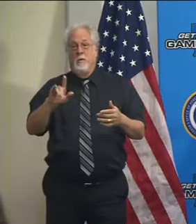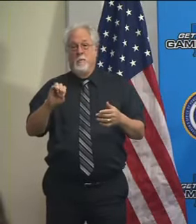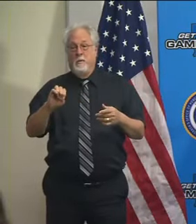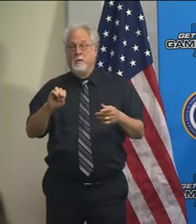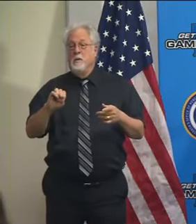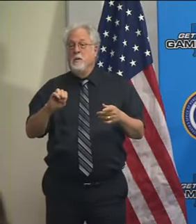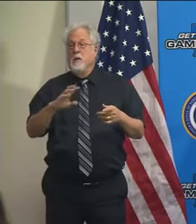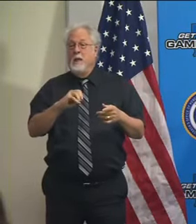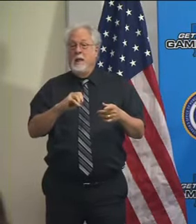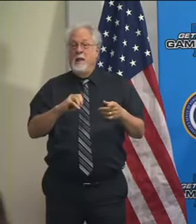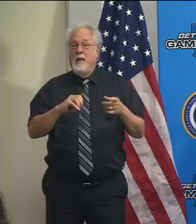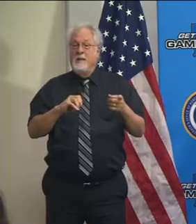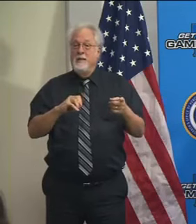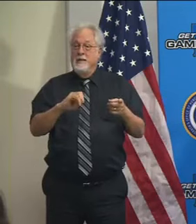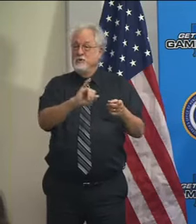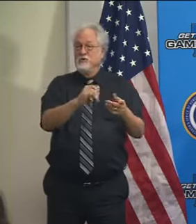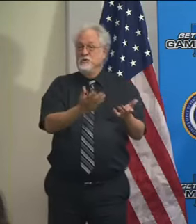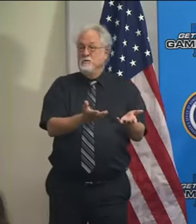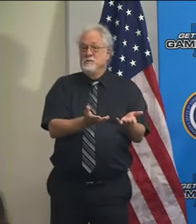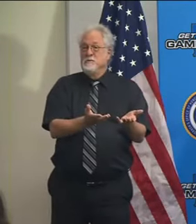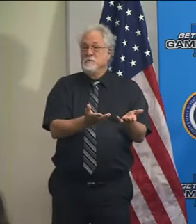the availability of insurance